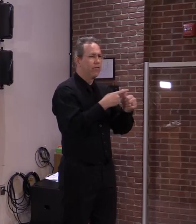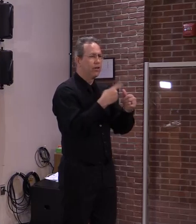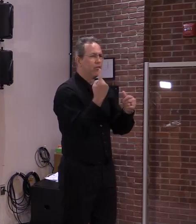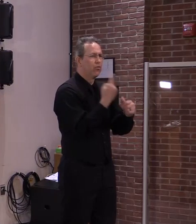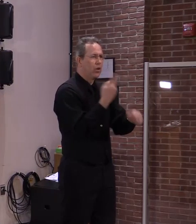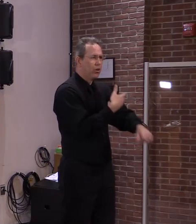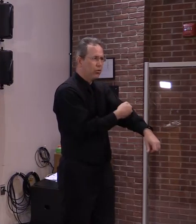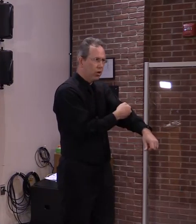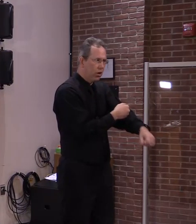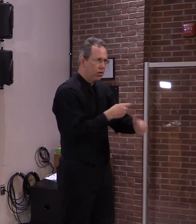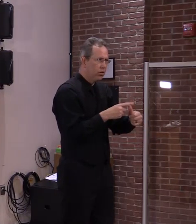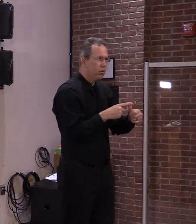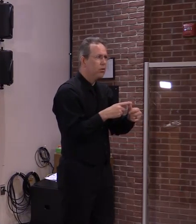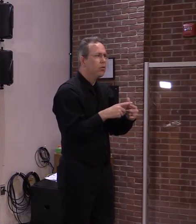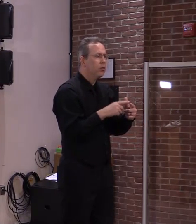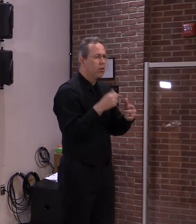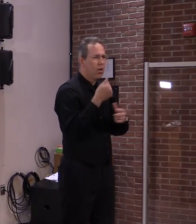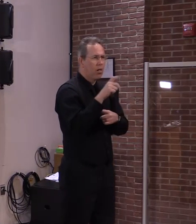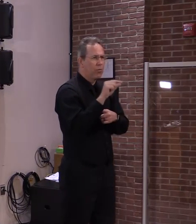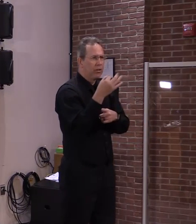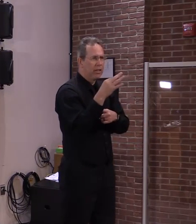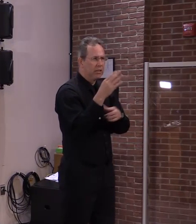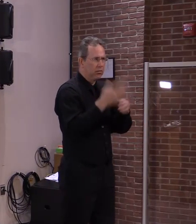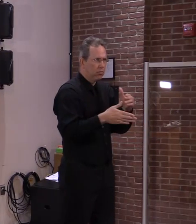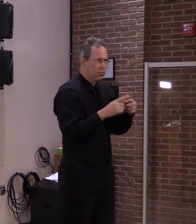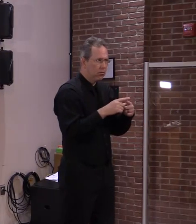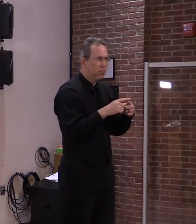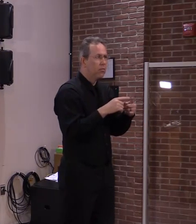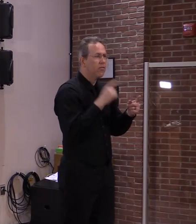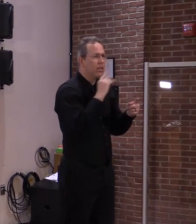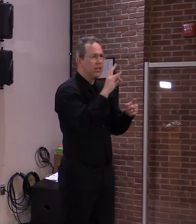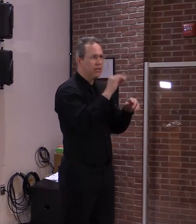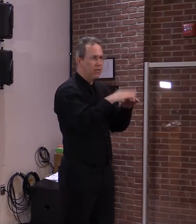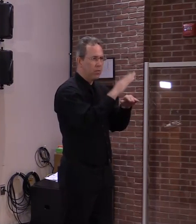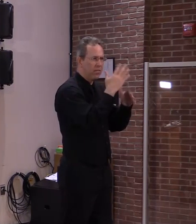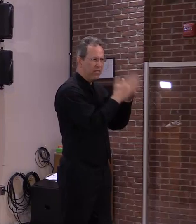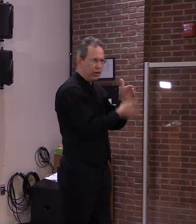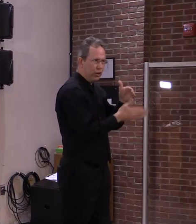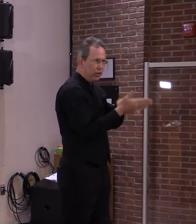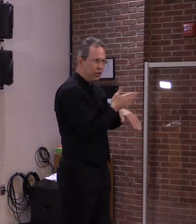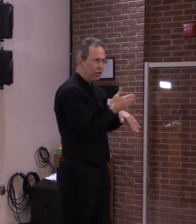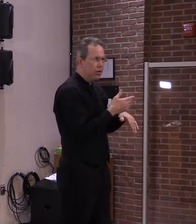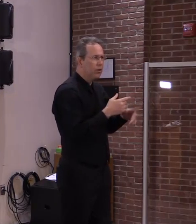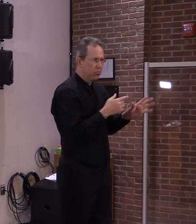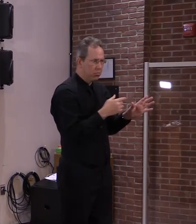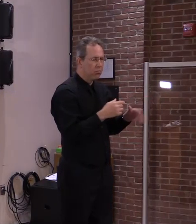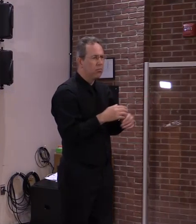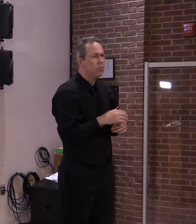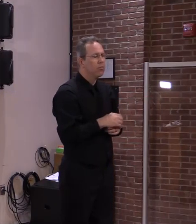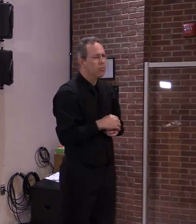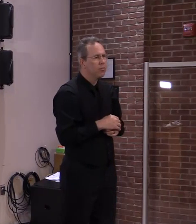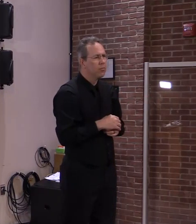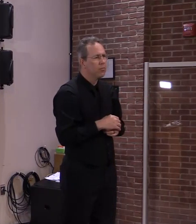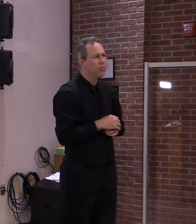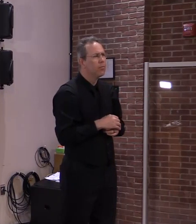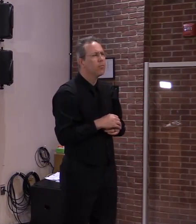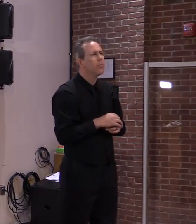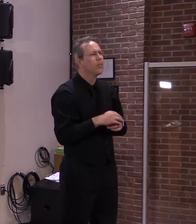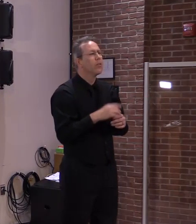The 70-plus have all been vaccinated at least one dose. That started on February